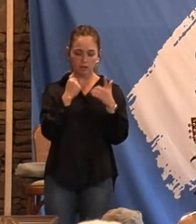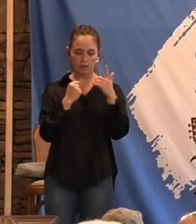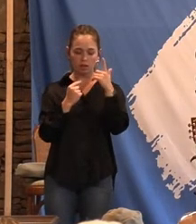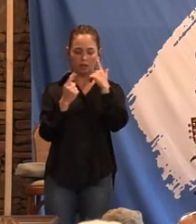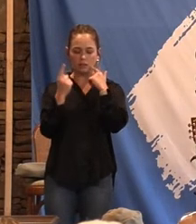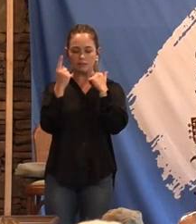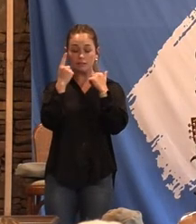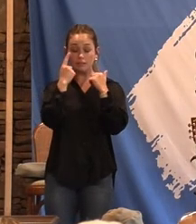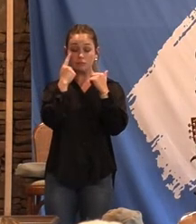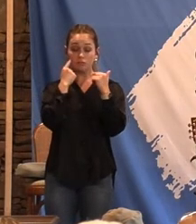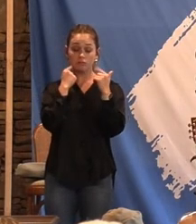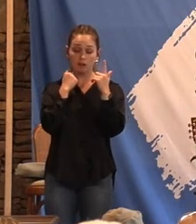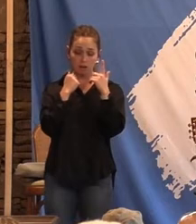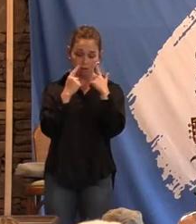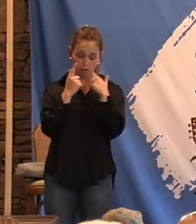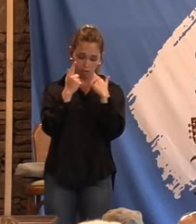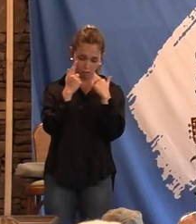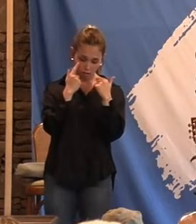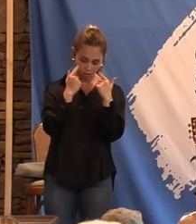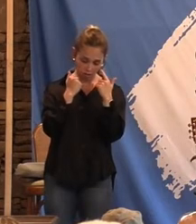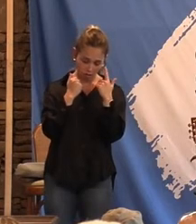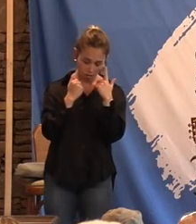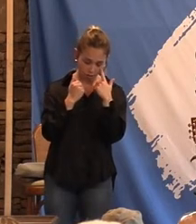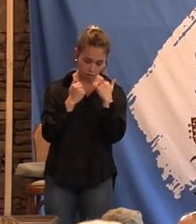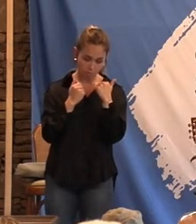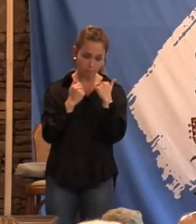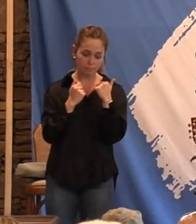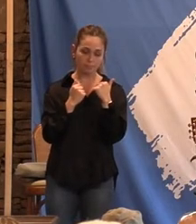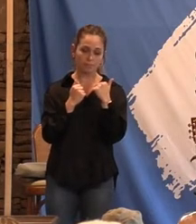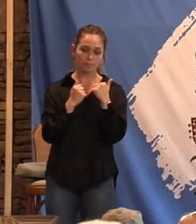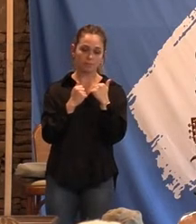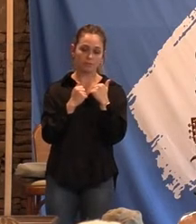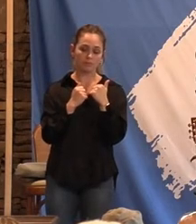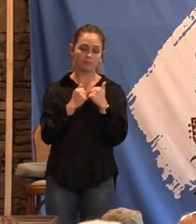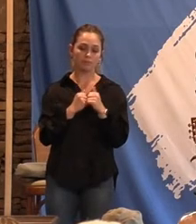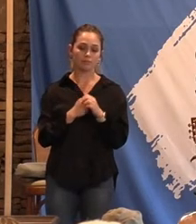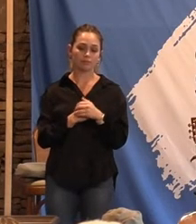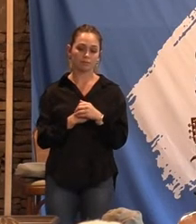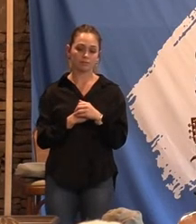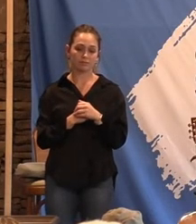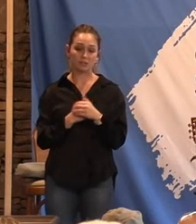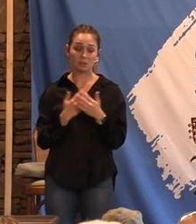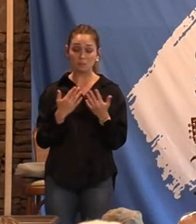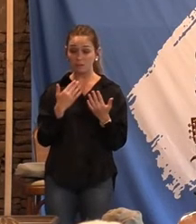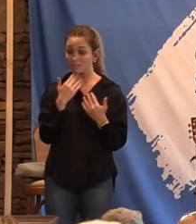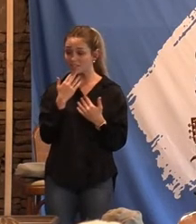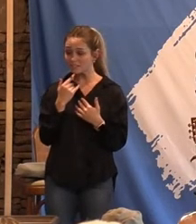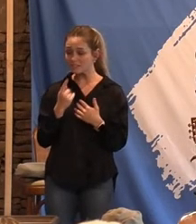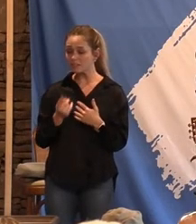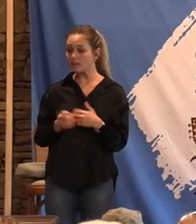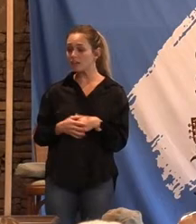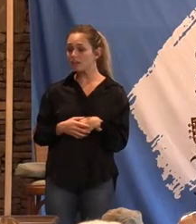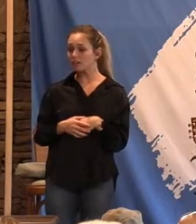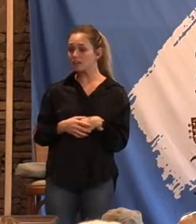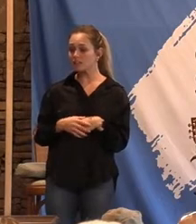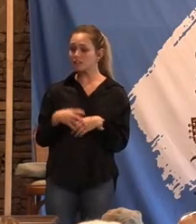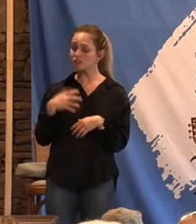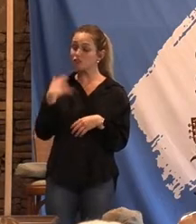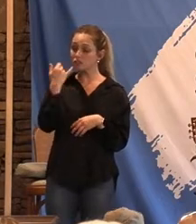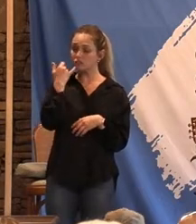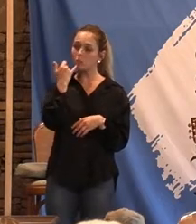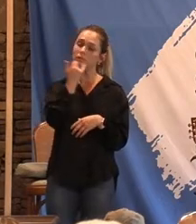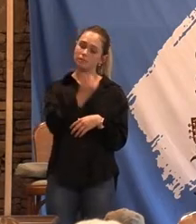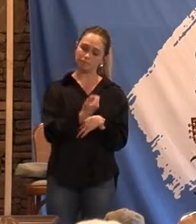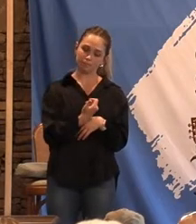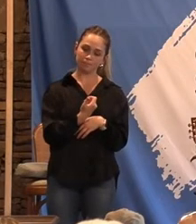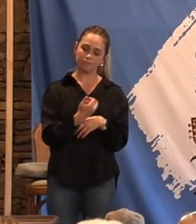they cry and they cry. well, honey, just call me.